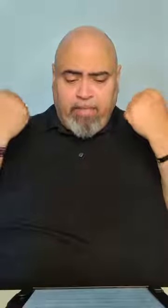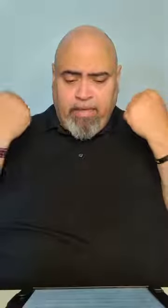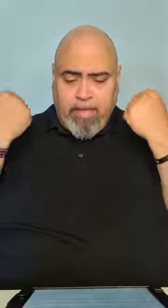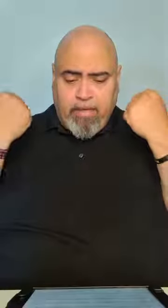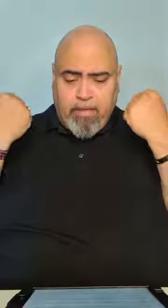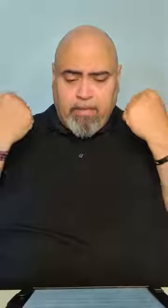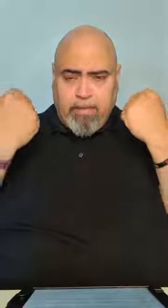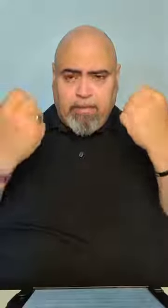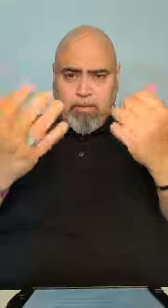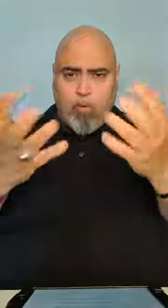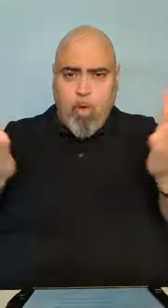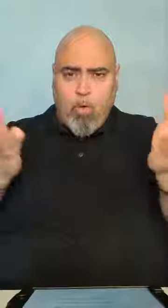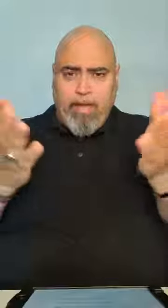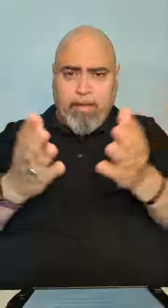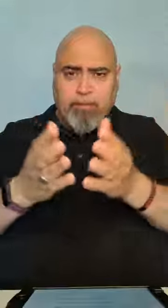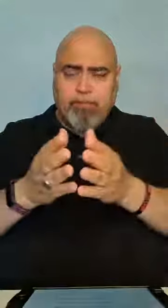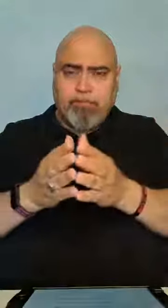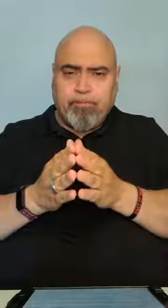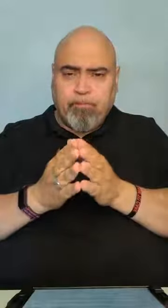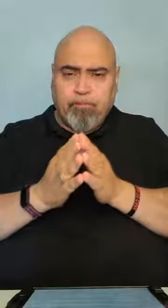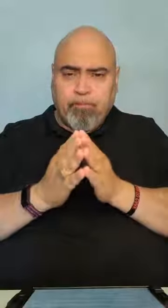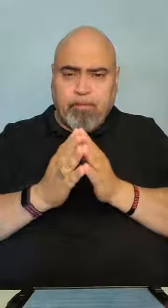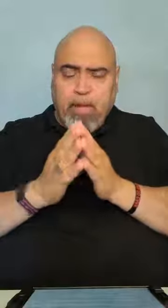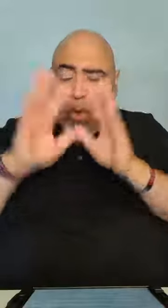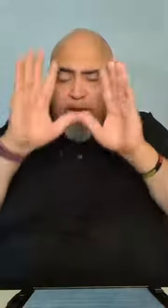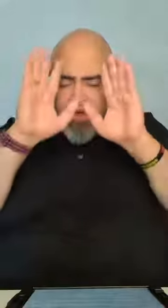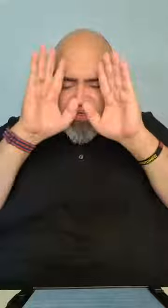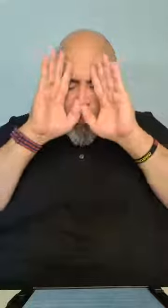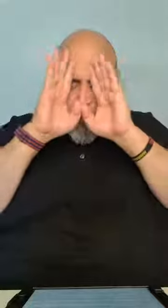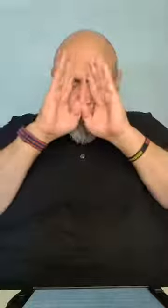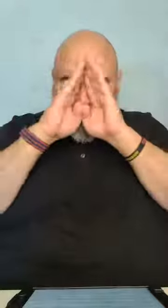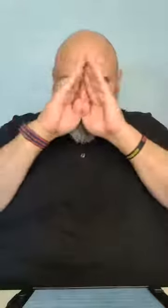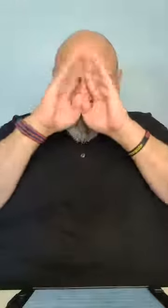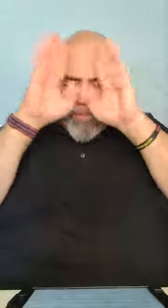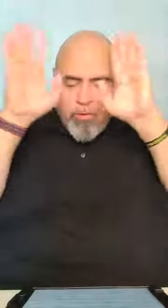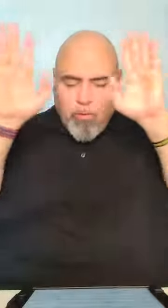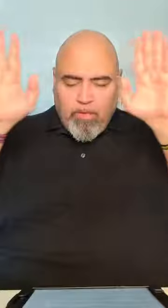they walk away. They want nothing to do with